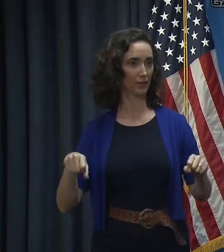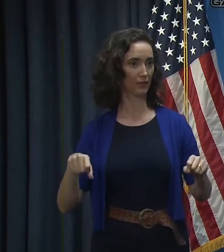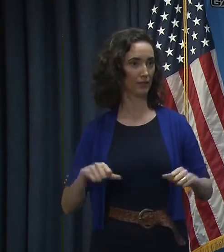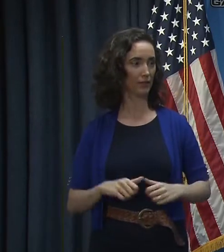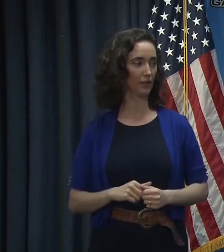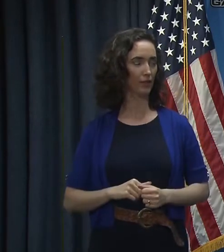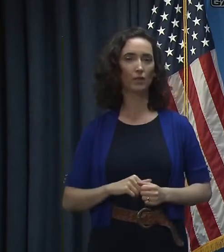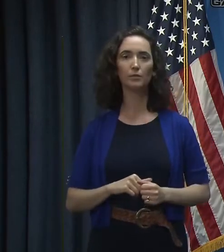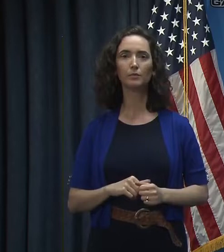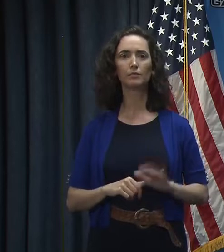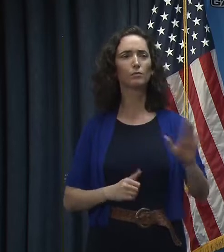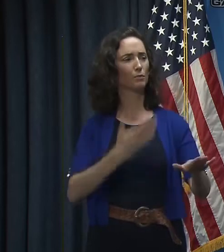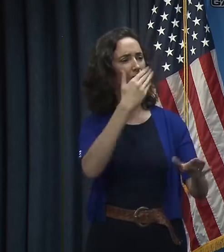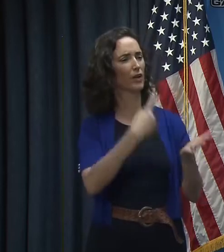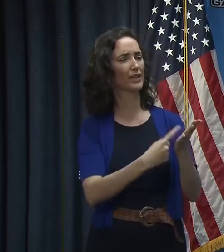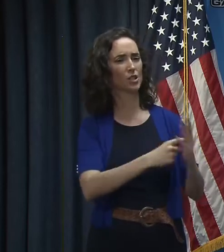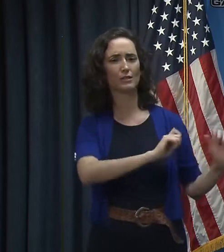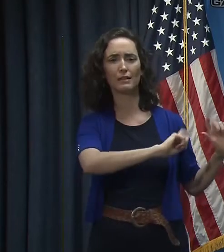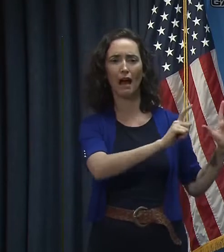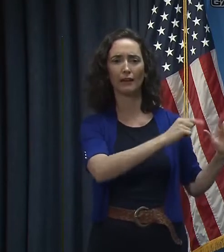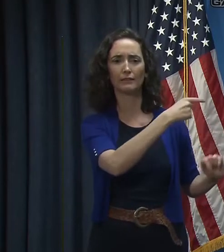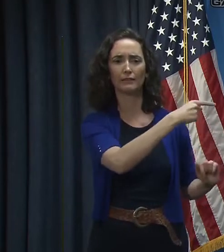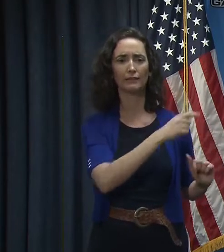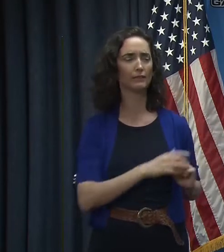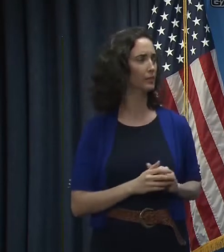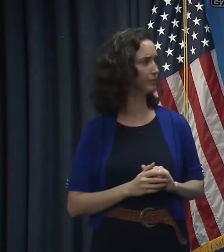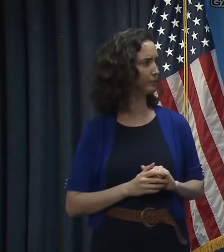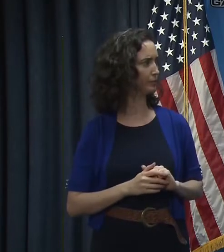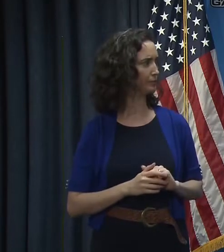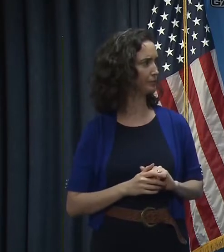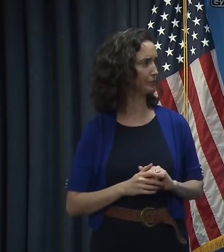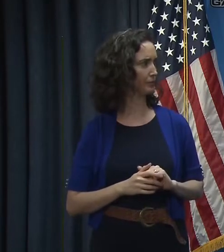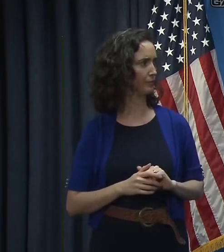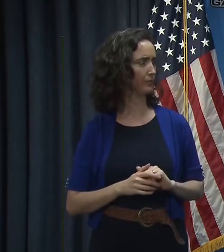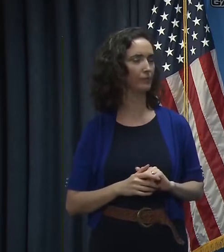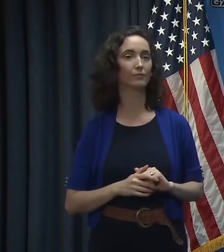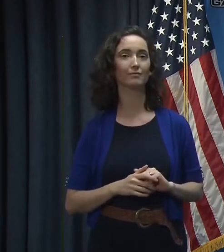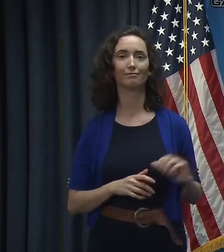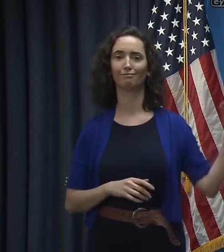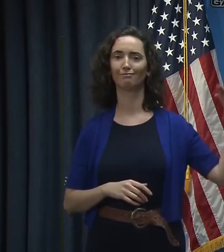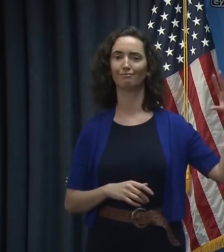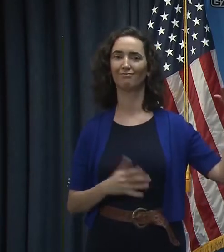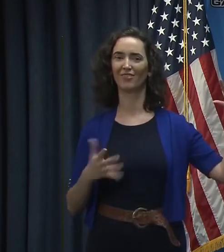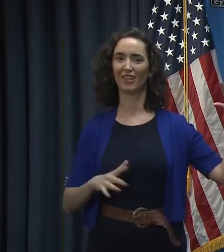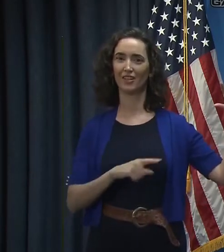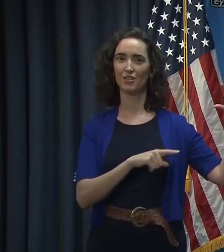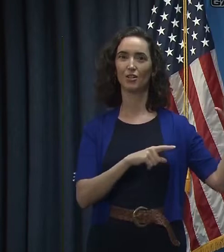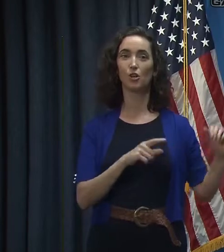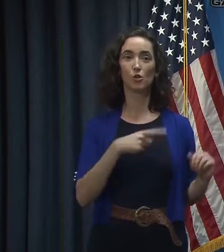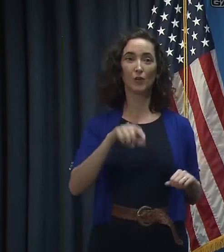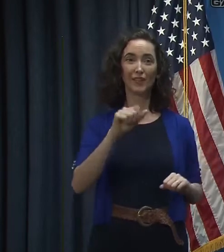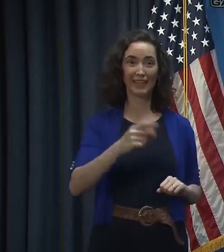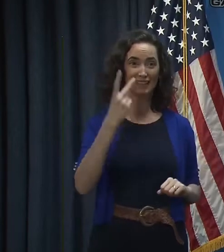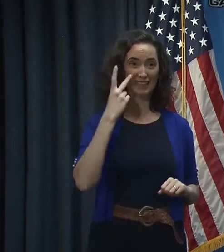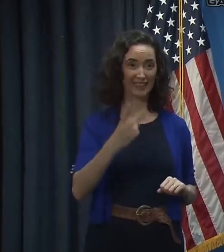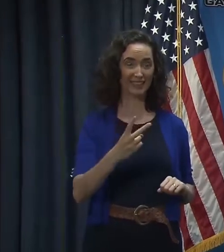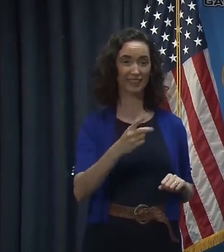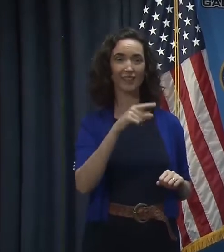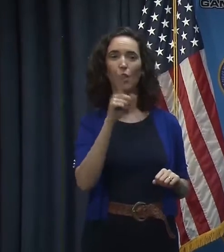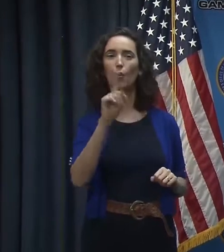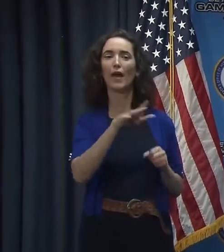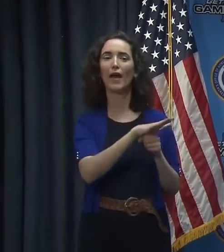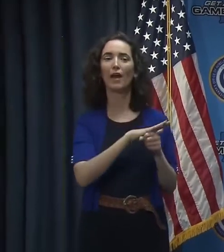I forgot to go to the slide here. You can, actually it's been up there, but you can see those areas